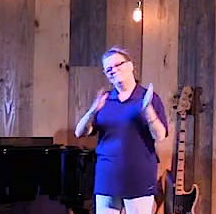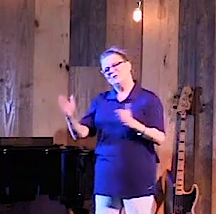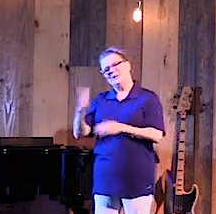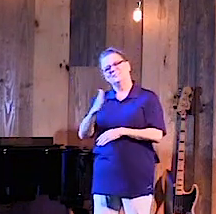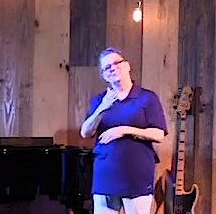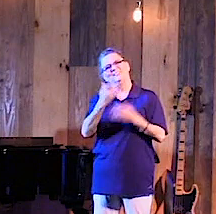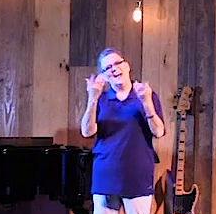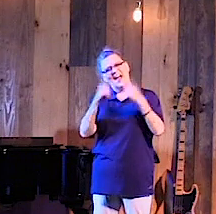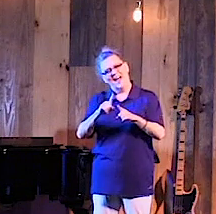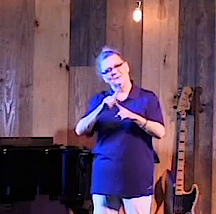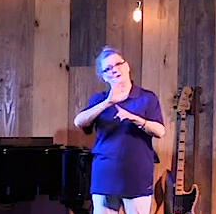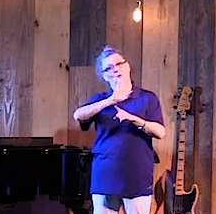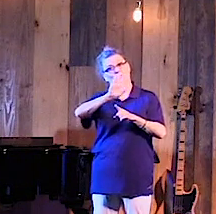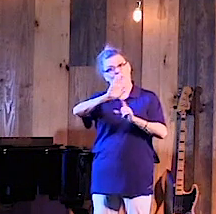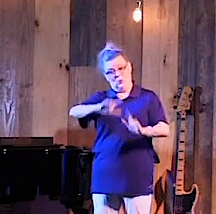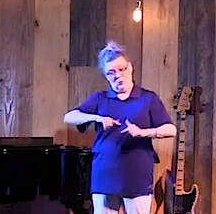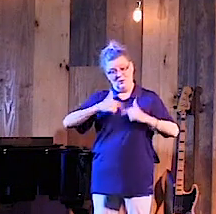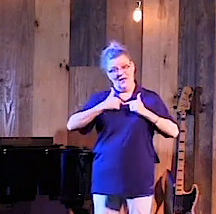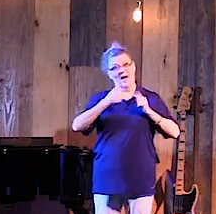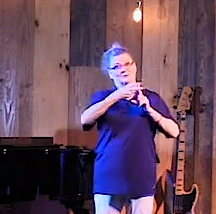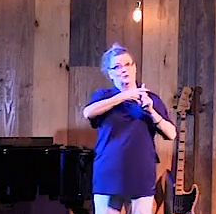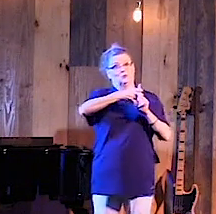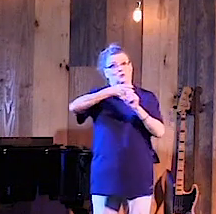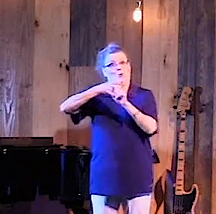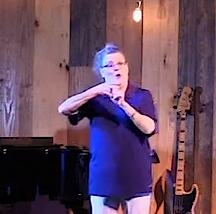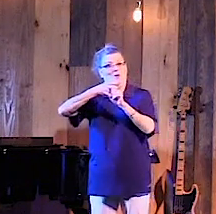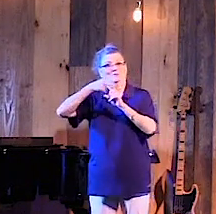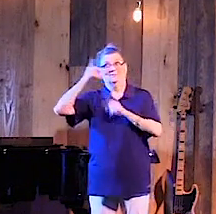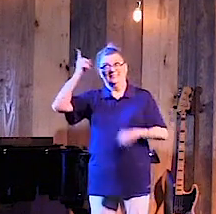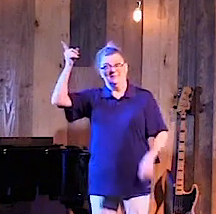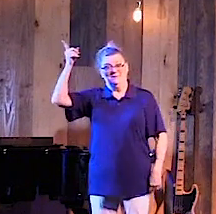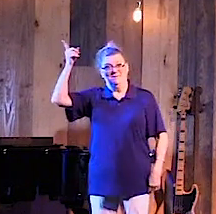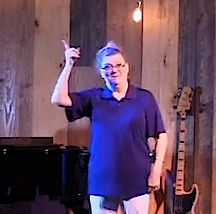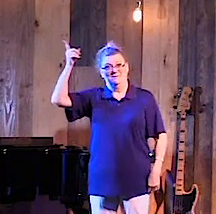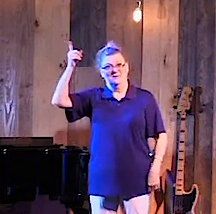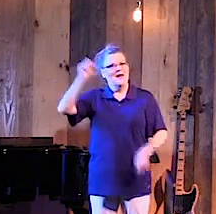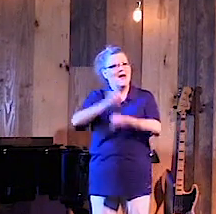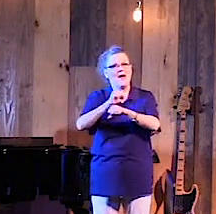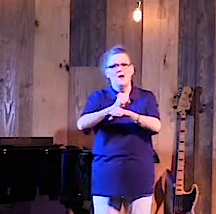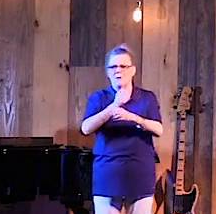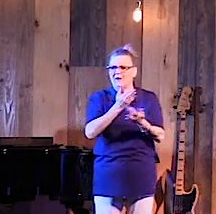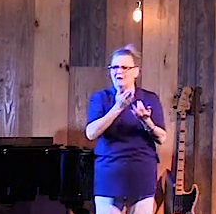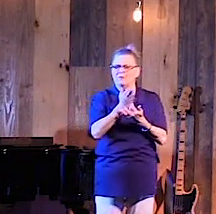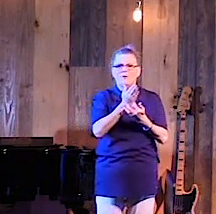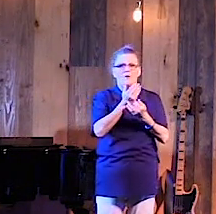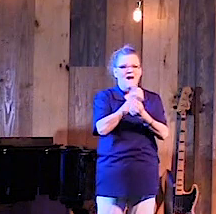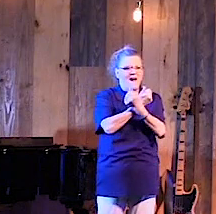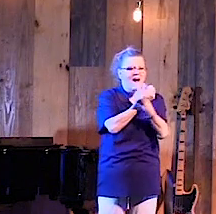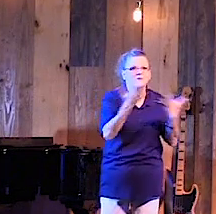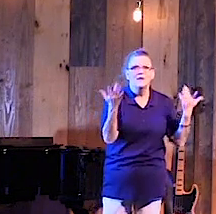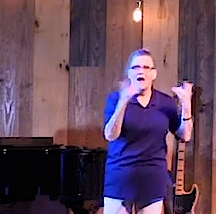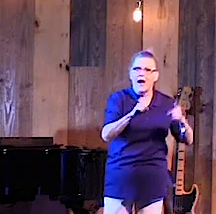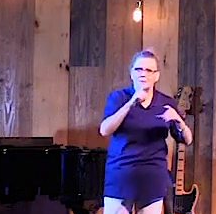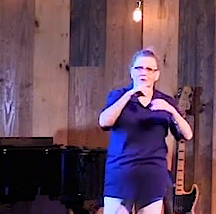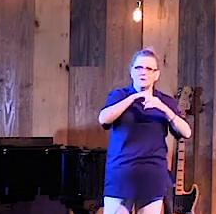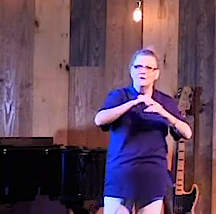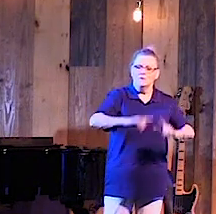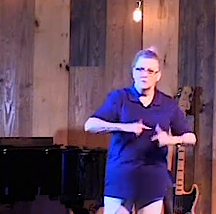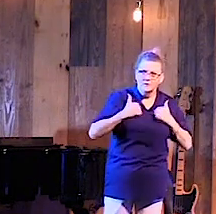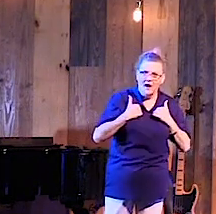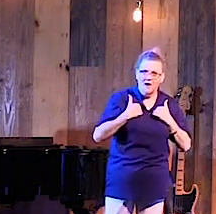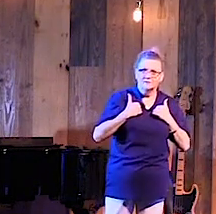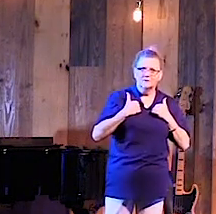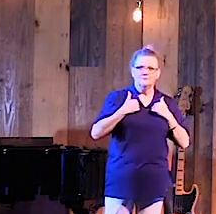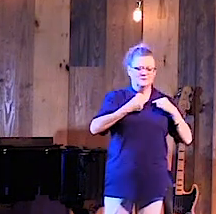to draw you to himself. He's working through all kinds of things in your lives. Maybe it's pain. Maybe it's a